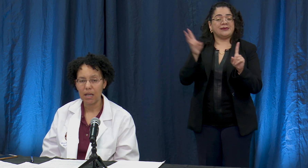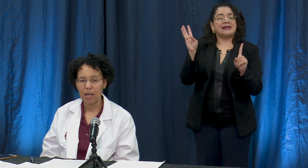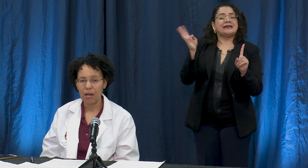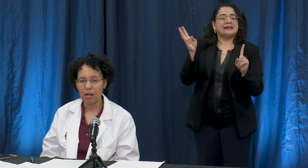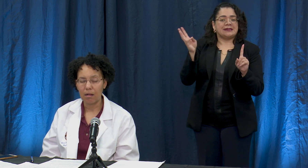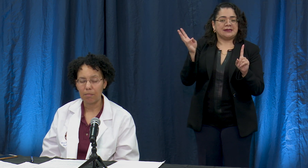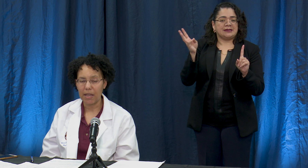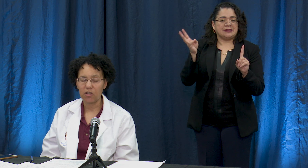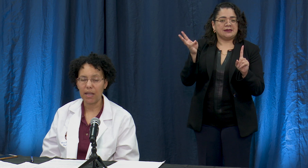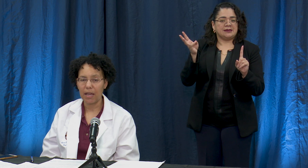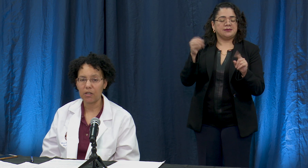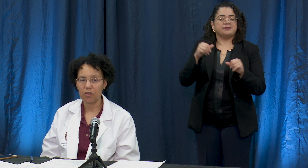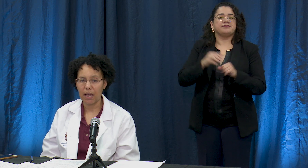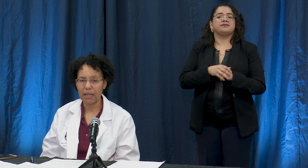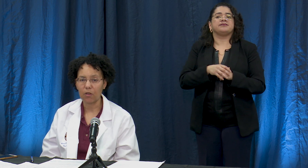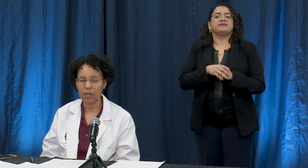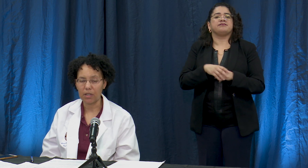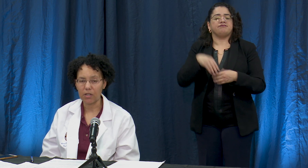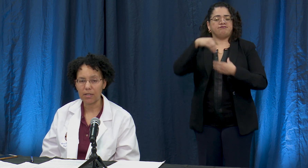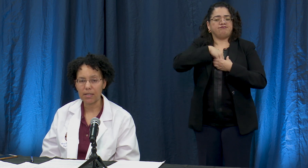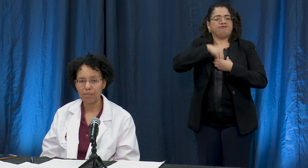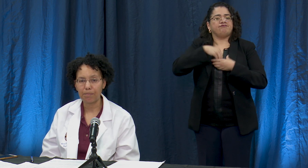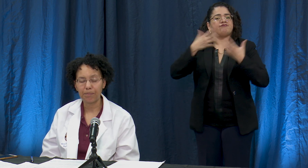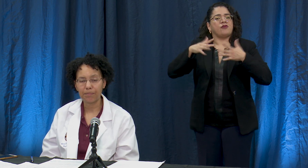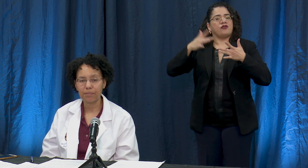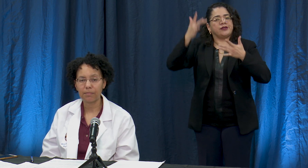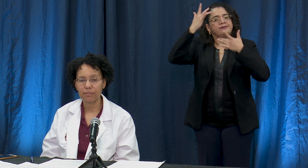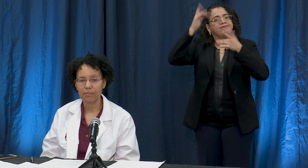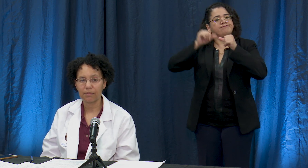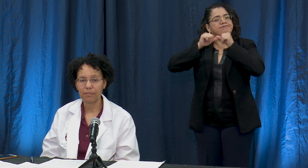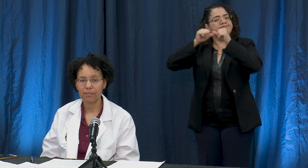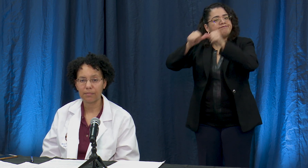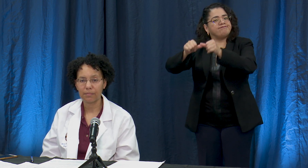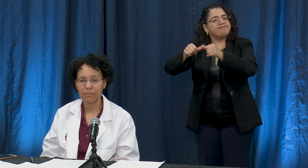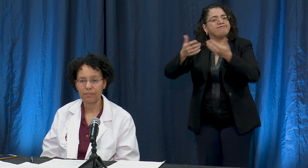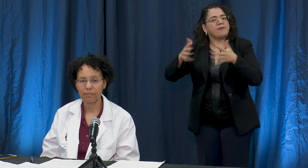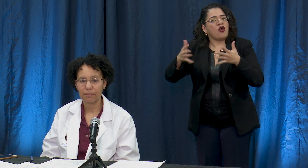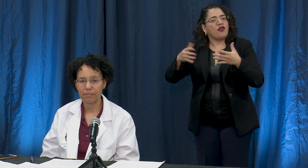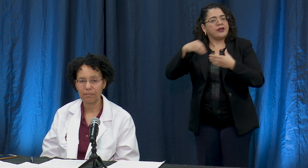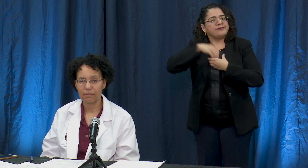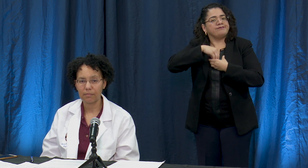60s, and she had underlying health conditions.